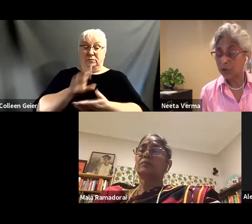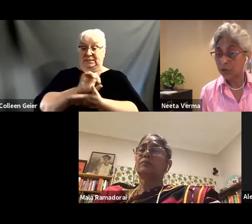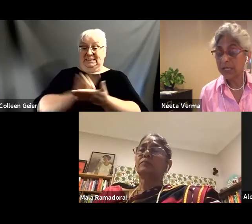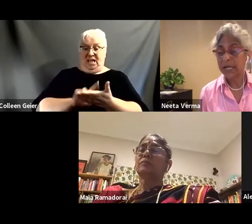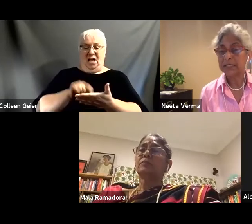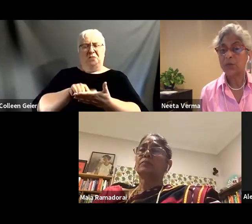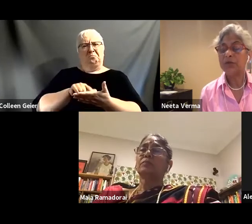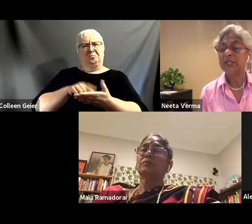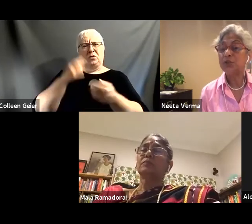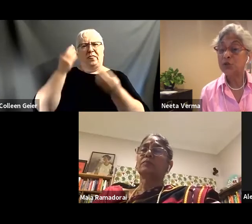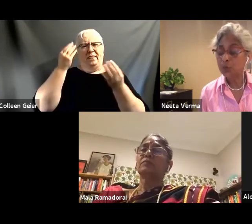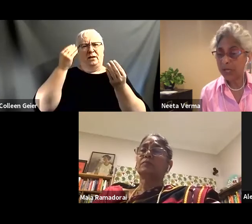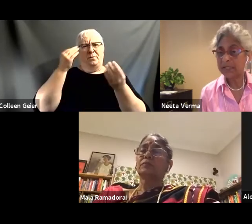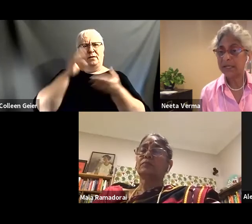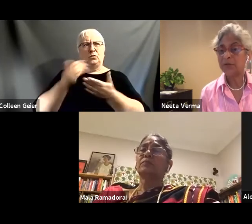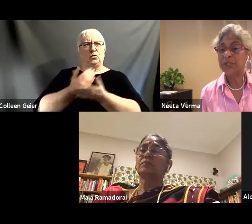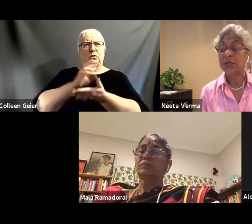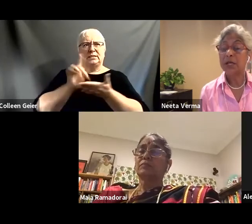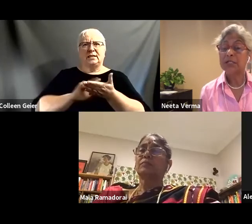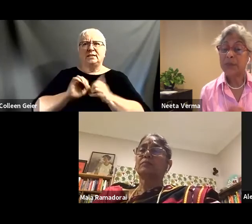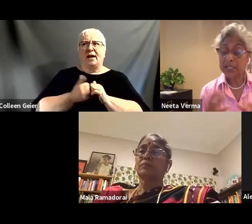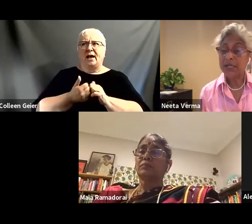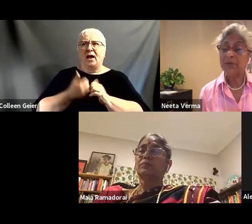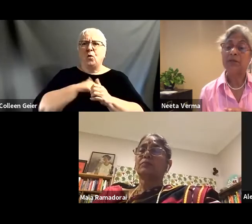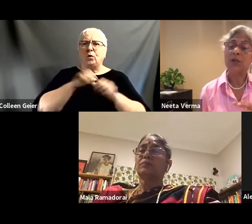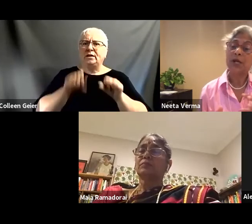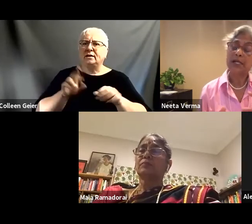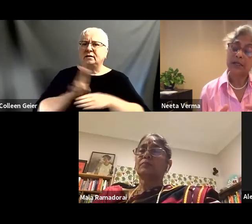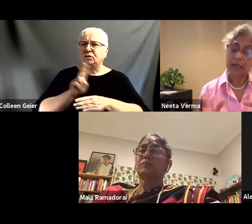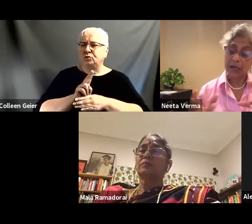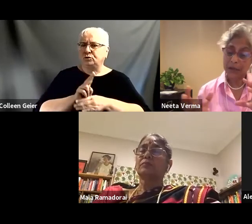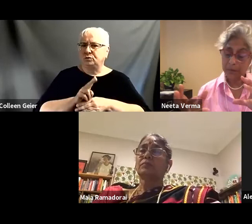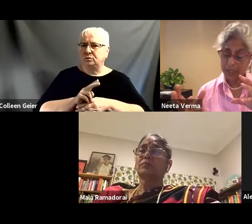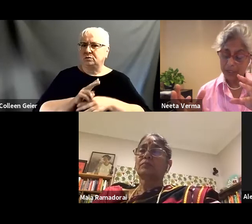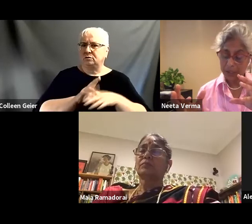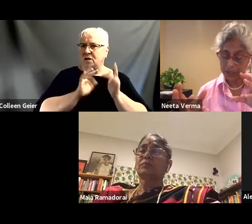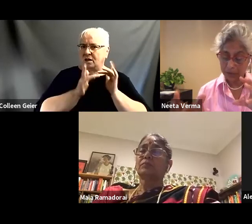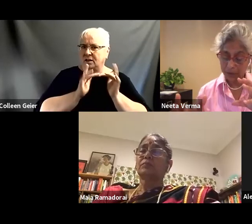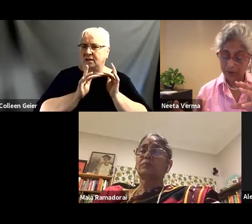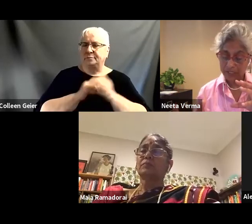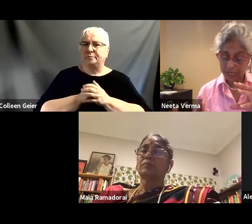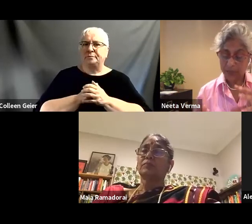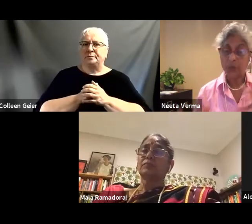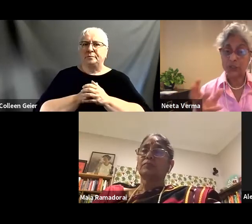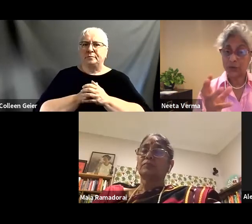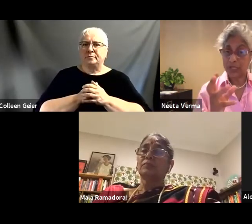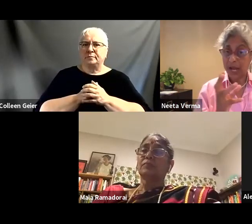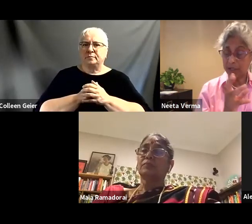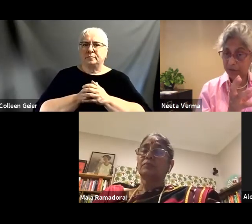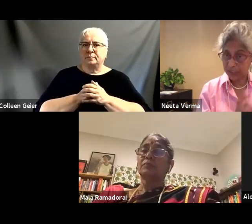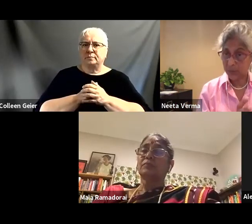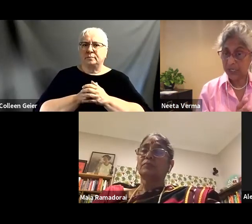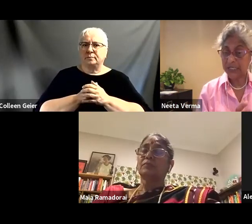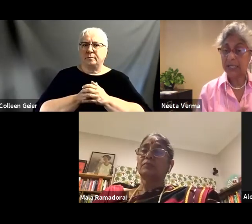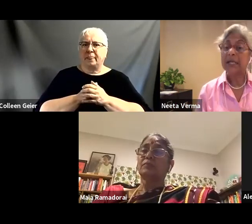start looking at some of these new ways in which, especially when we look at when we juxtapose it with the idea